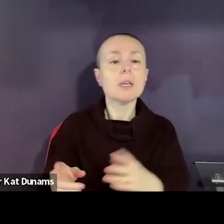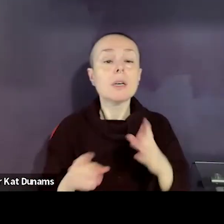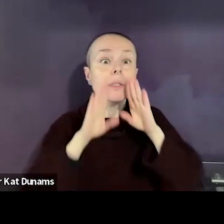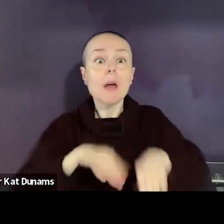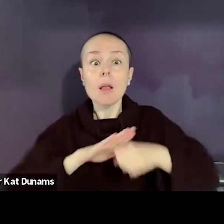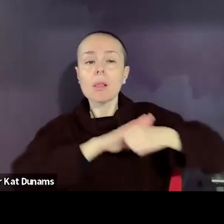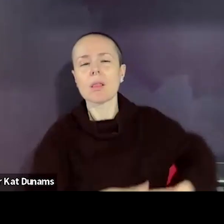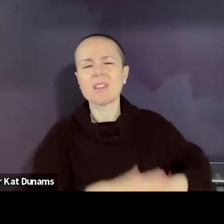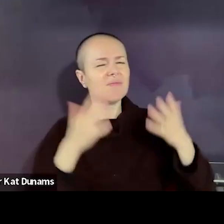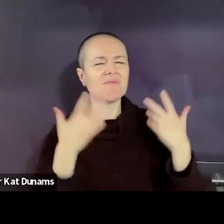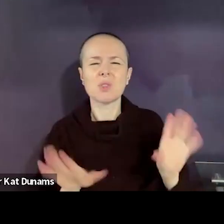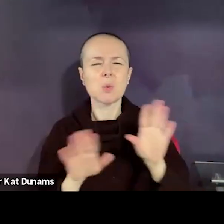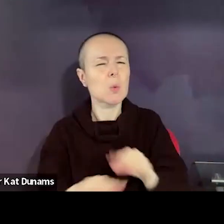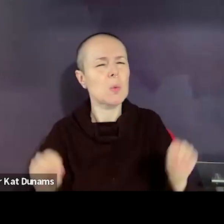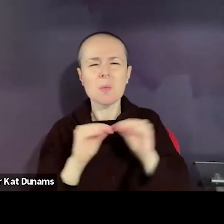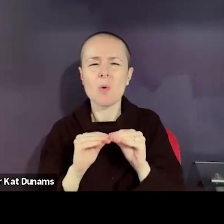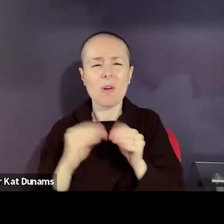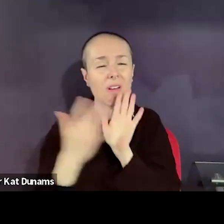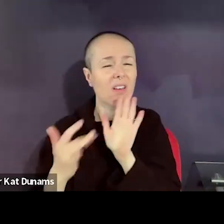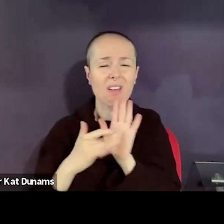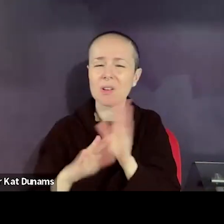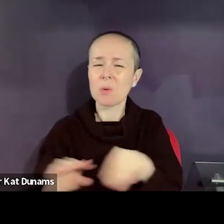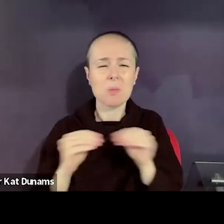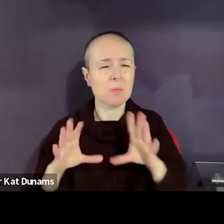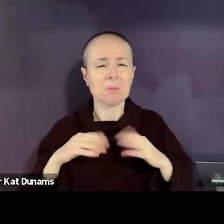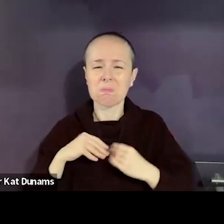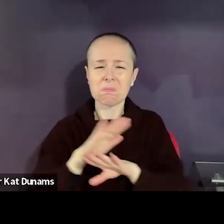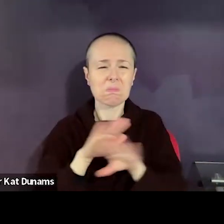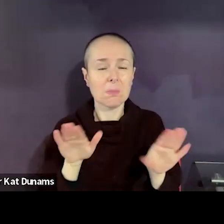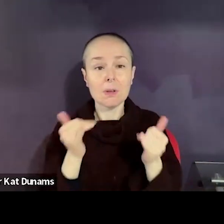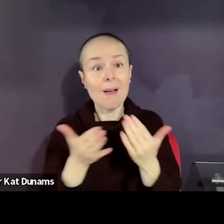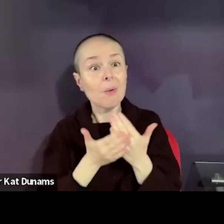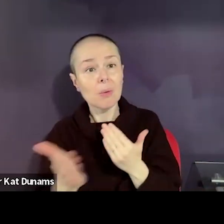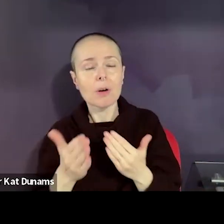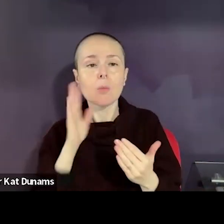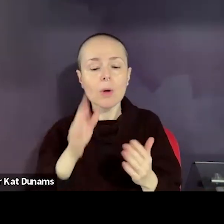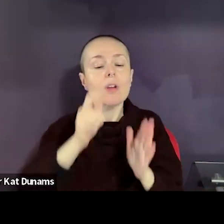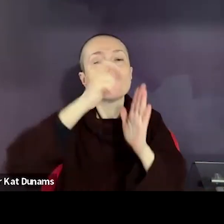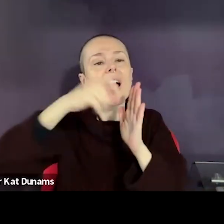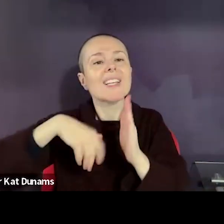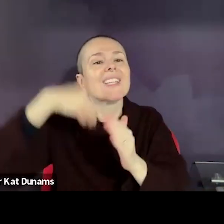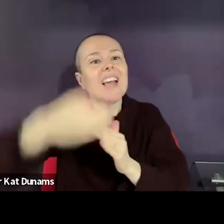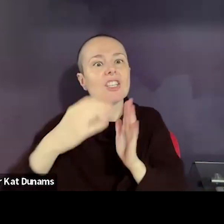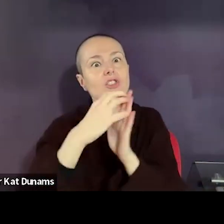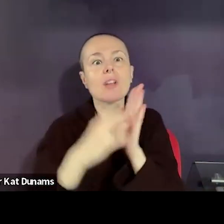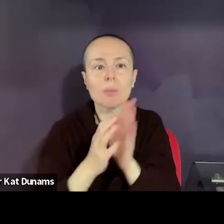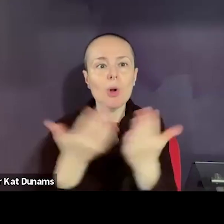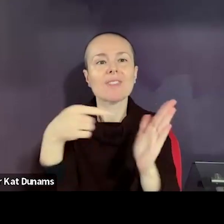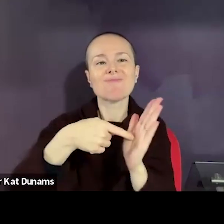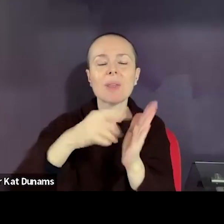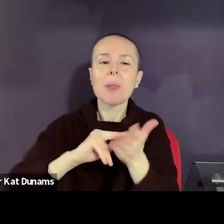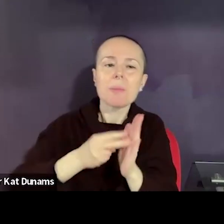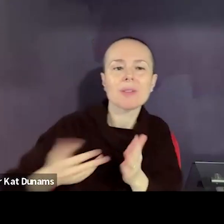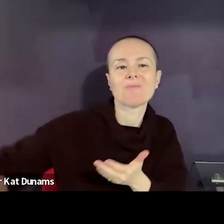The exploitation, we're not tolerating it. And this next chapter, we're not just writing it, we're choreographing a future where every dancer